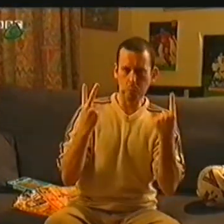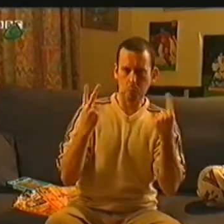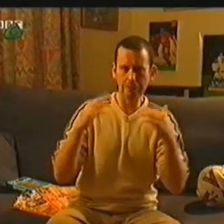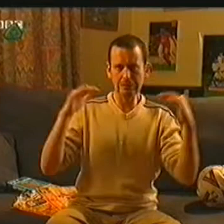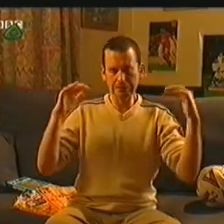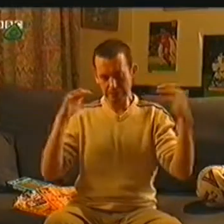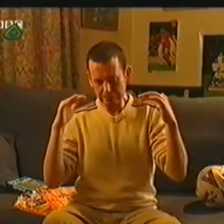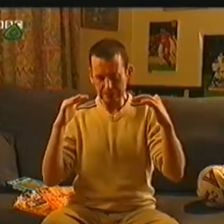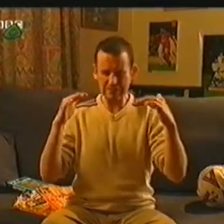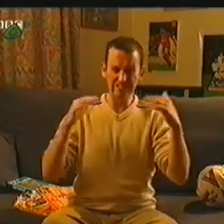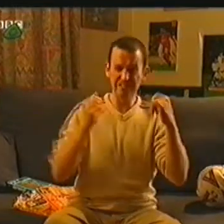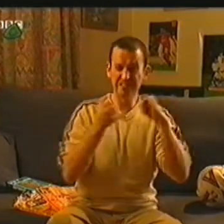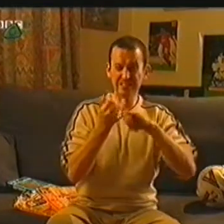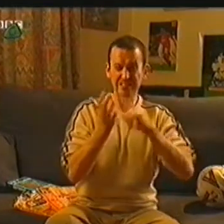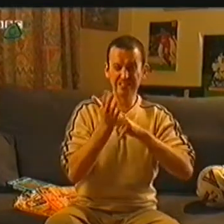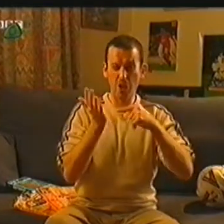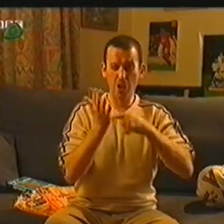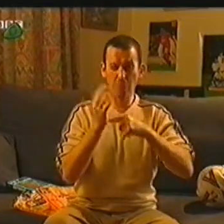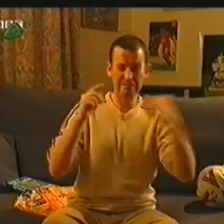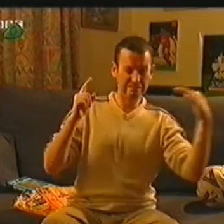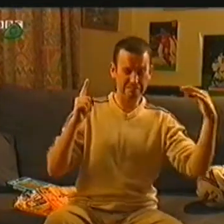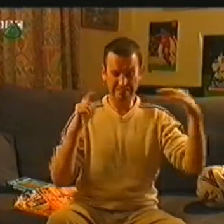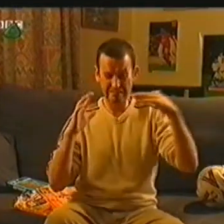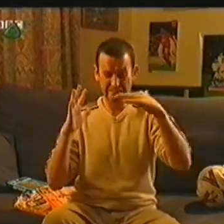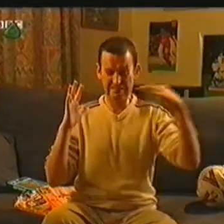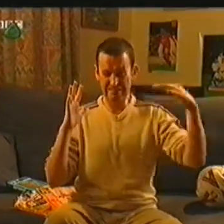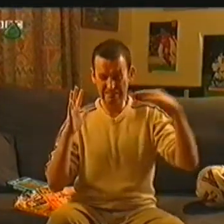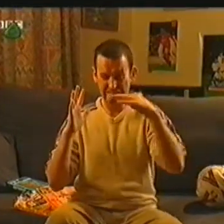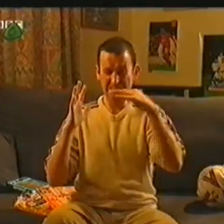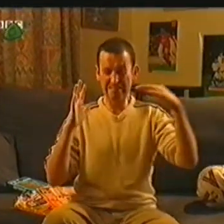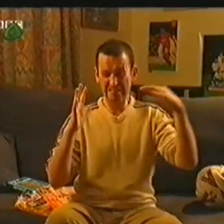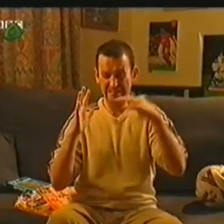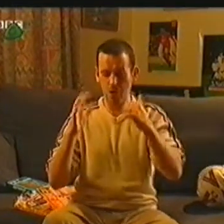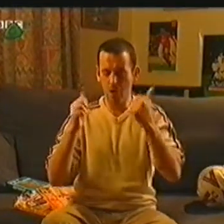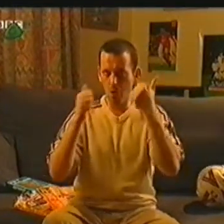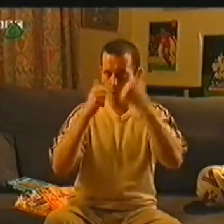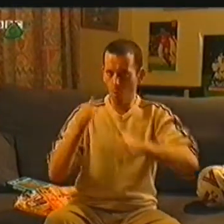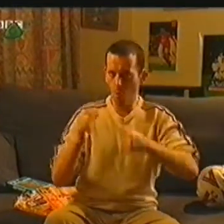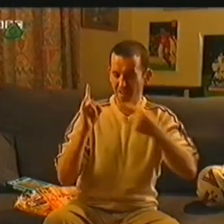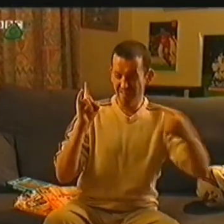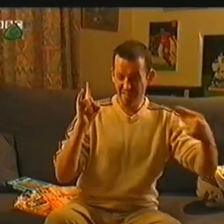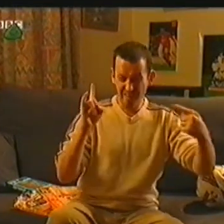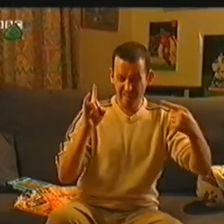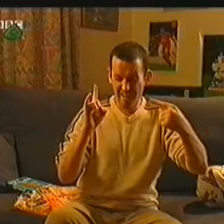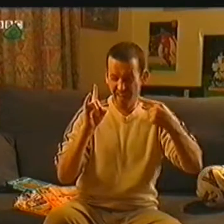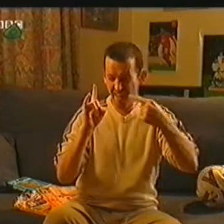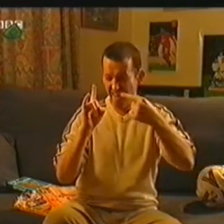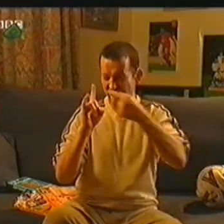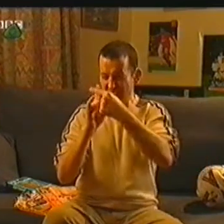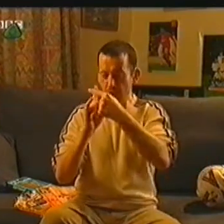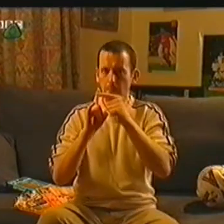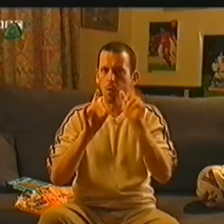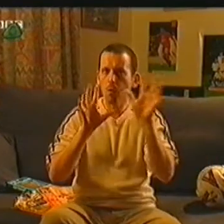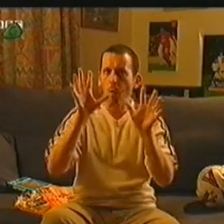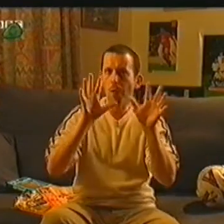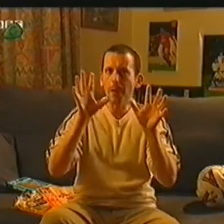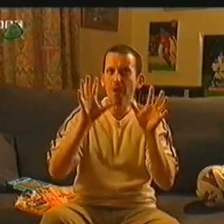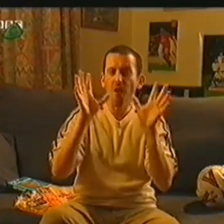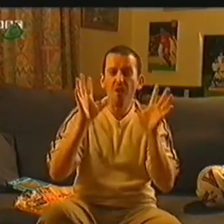talk. The second goal was a blow to St. Luke's, but they were not dispirited for long. They quickly took the ball and kept hold